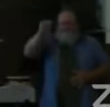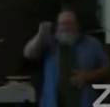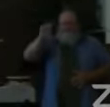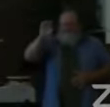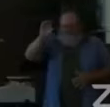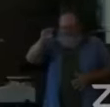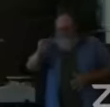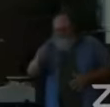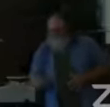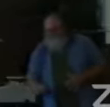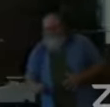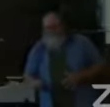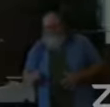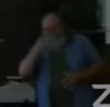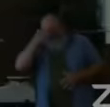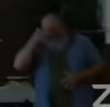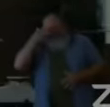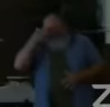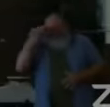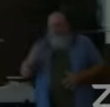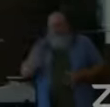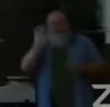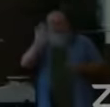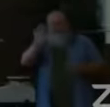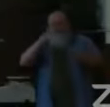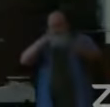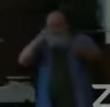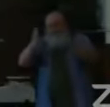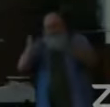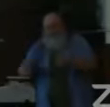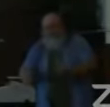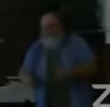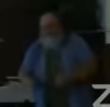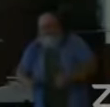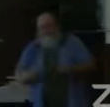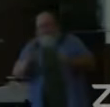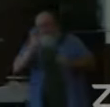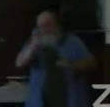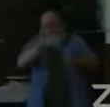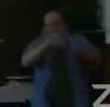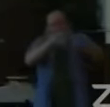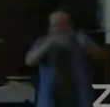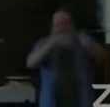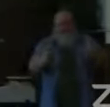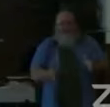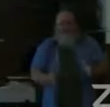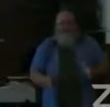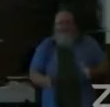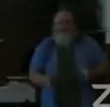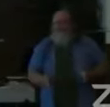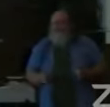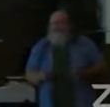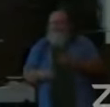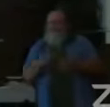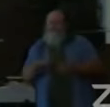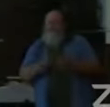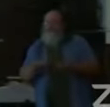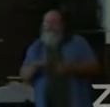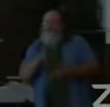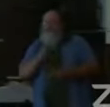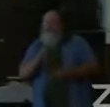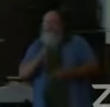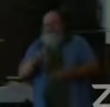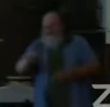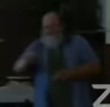heat on, then the air back on? Some of you diehards, how many of you have refused to turn the heat on yet? Can I just see? Yep, look at